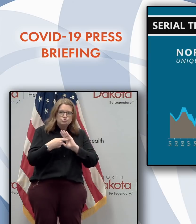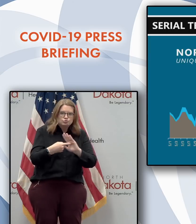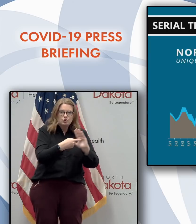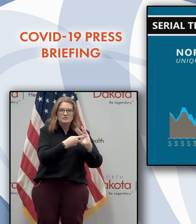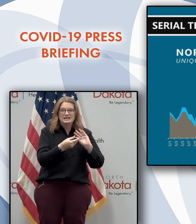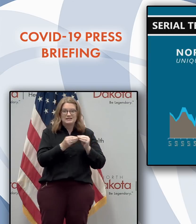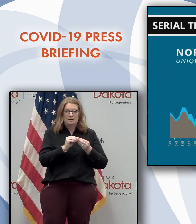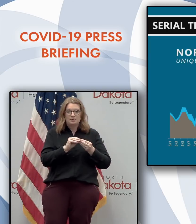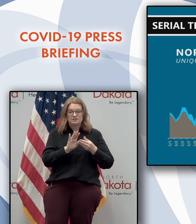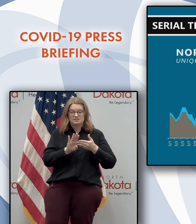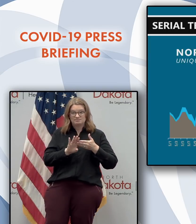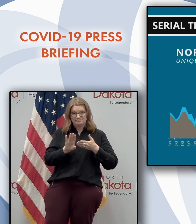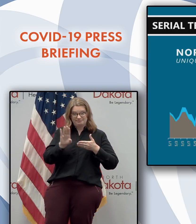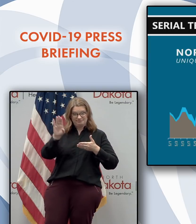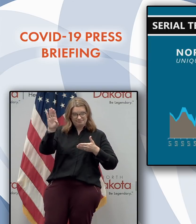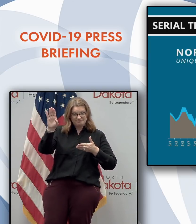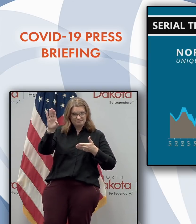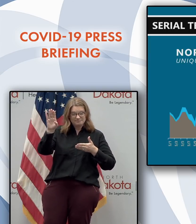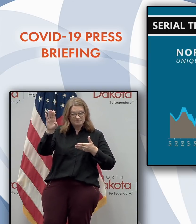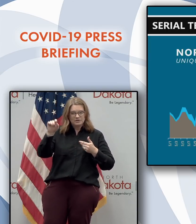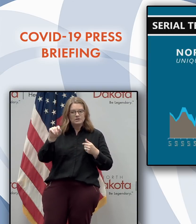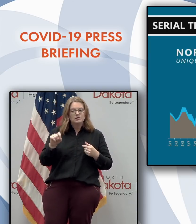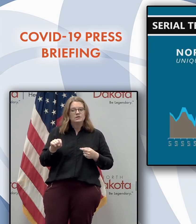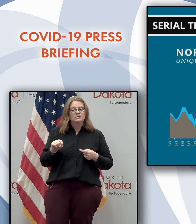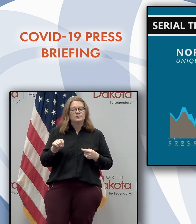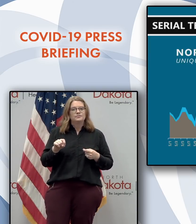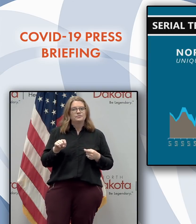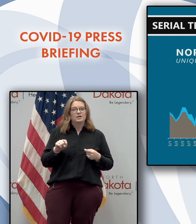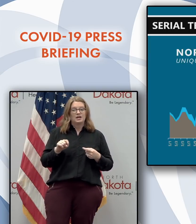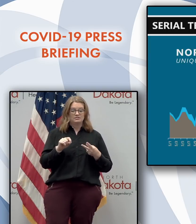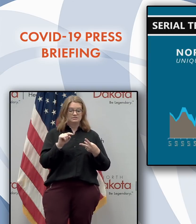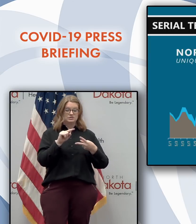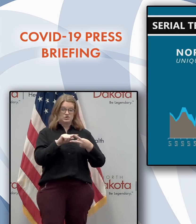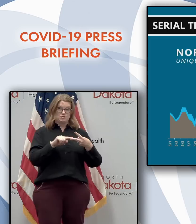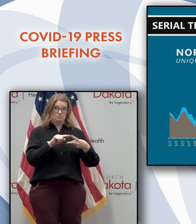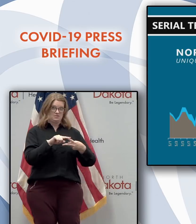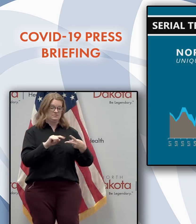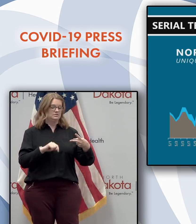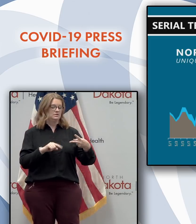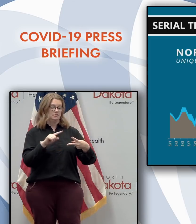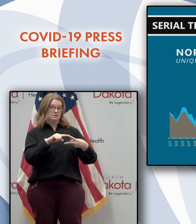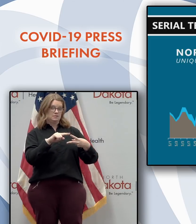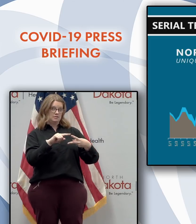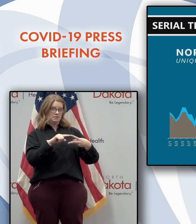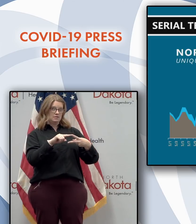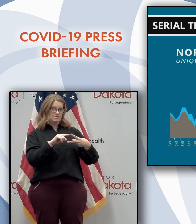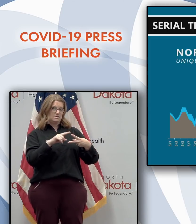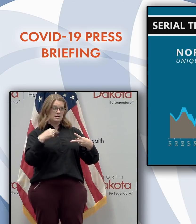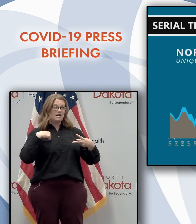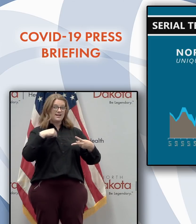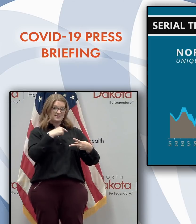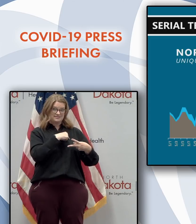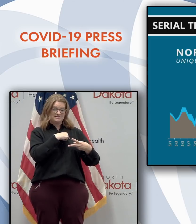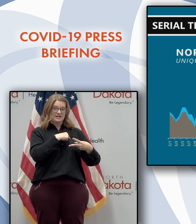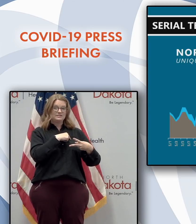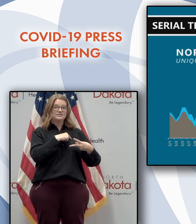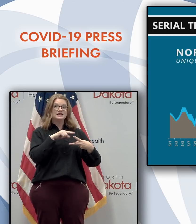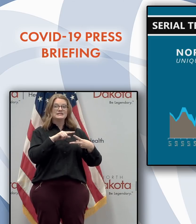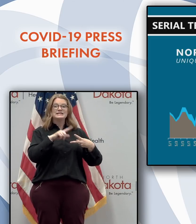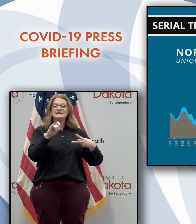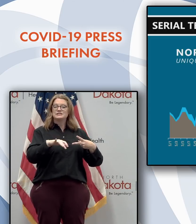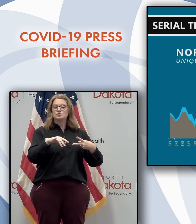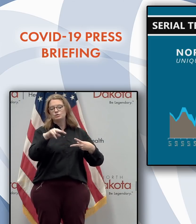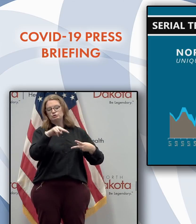growing number. And this is also part of two things. One of it's part of us having the testing to be able to do surveillance